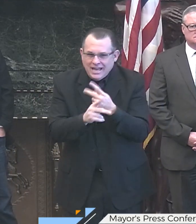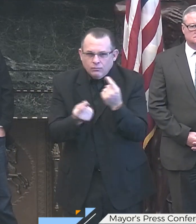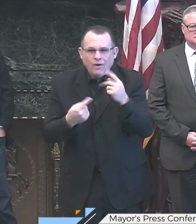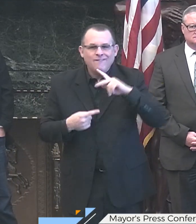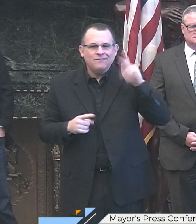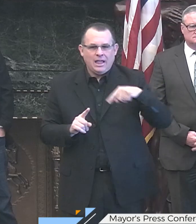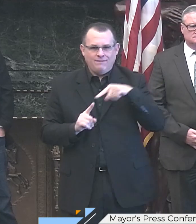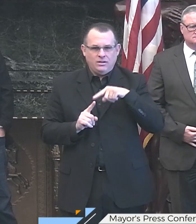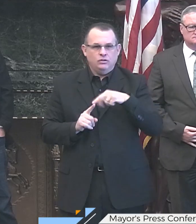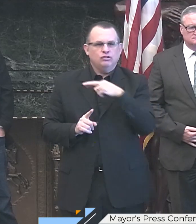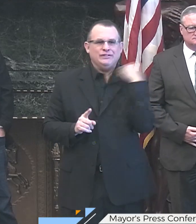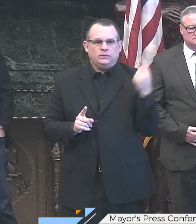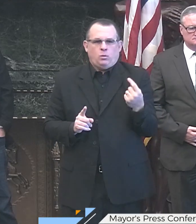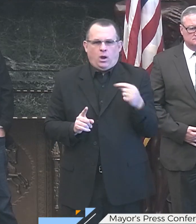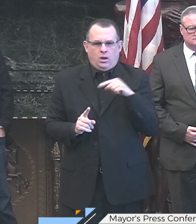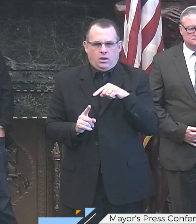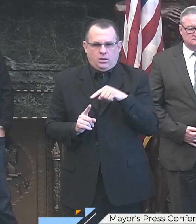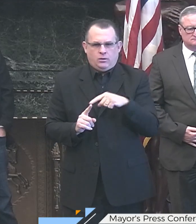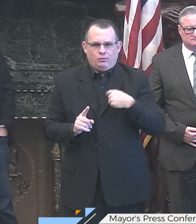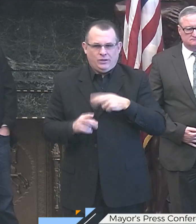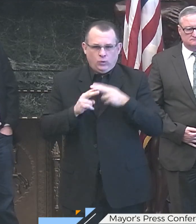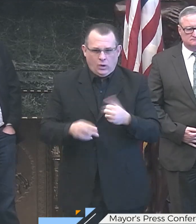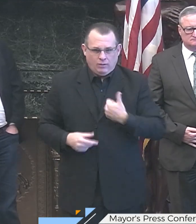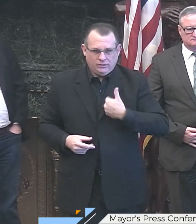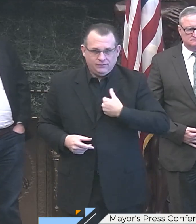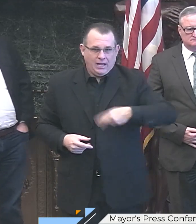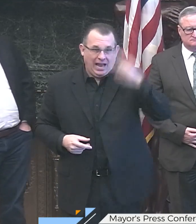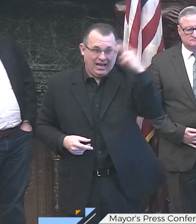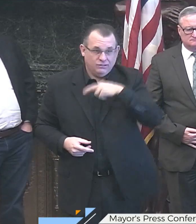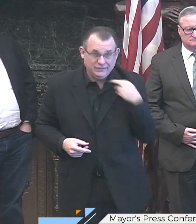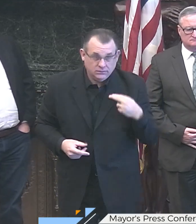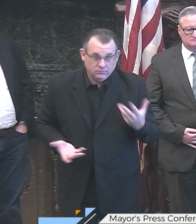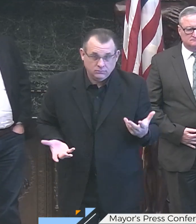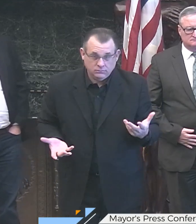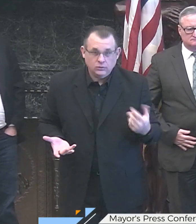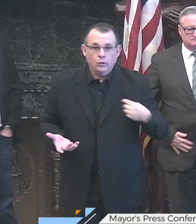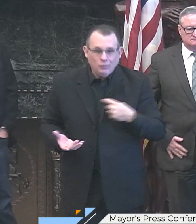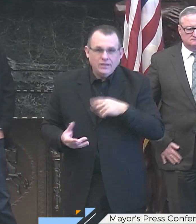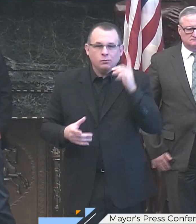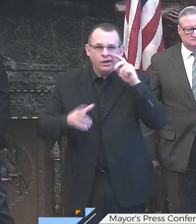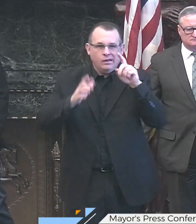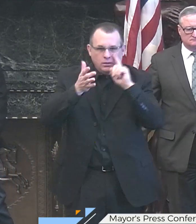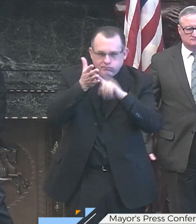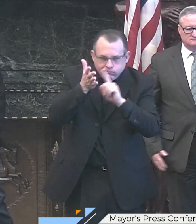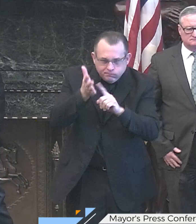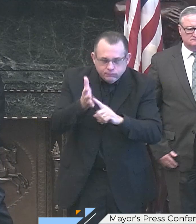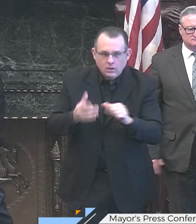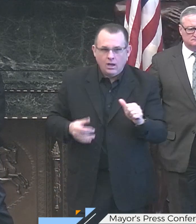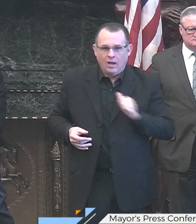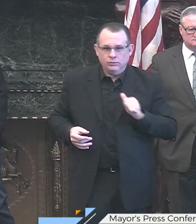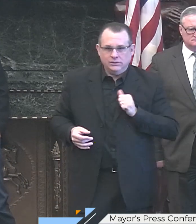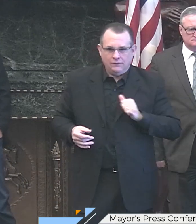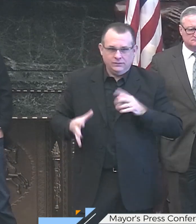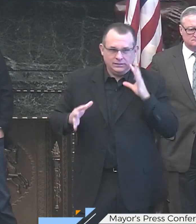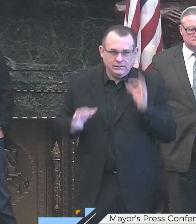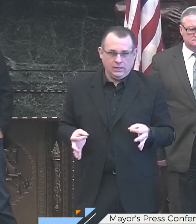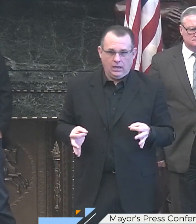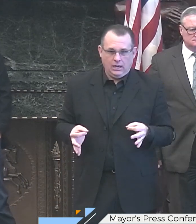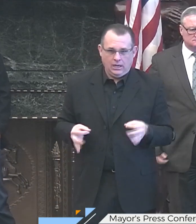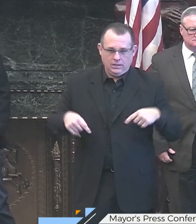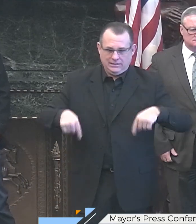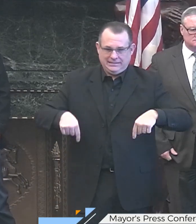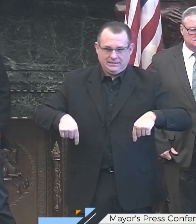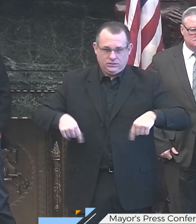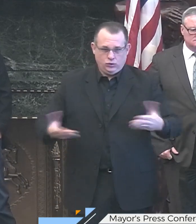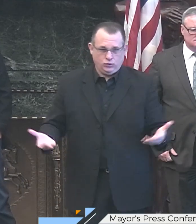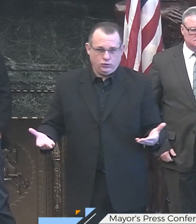risk. We're going to continue to look at that data, and we'll make our own decisions about the risk of Philadelphia and whether we feel that it's safe to back off on any of these recommendations.